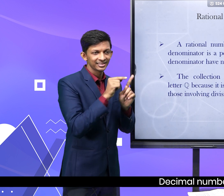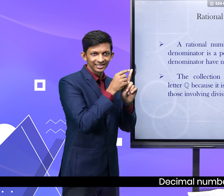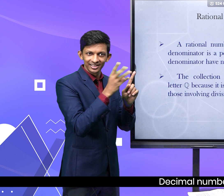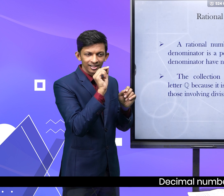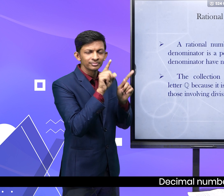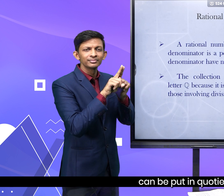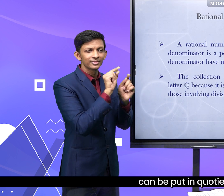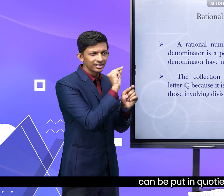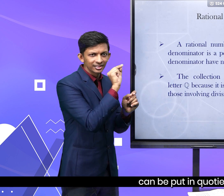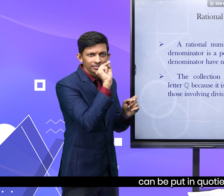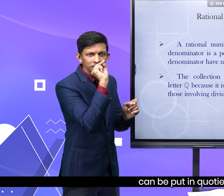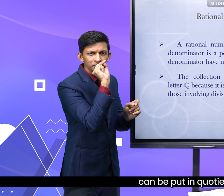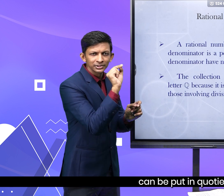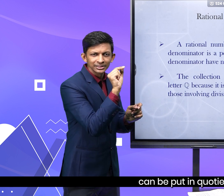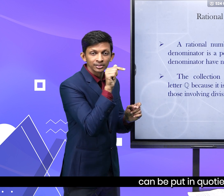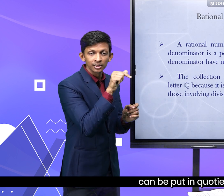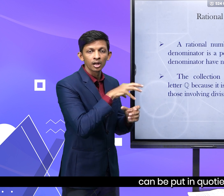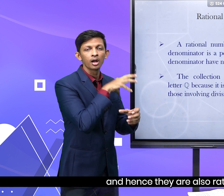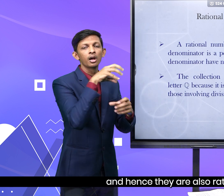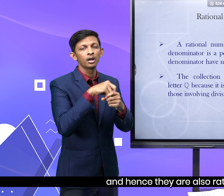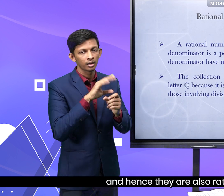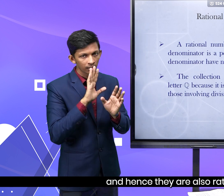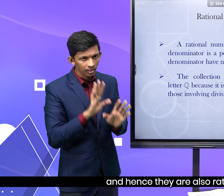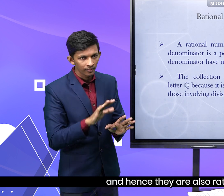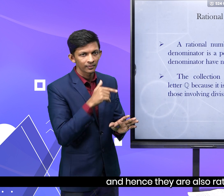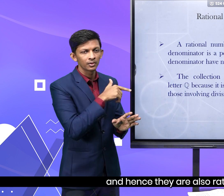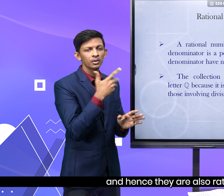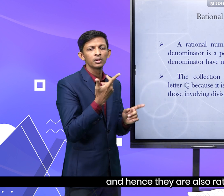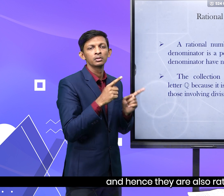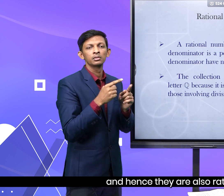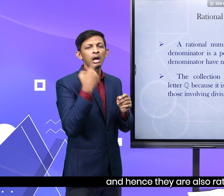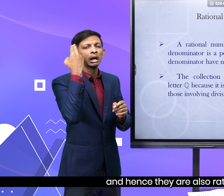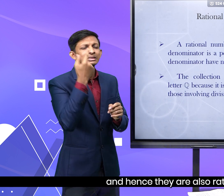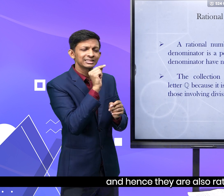Decimal numbers can be put in quotient form and hence they are also rational numbers.